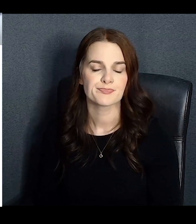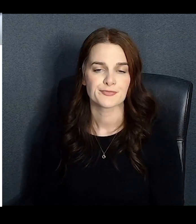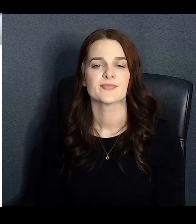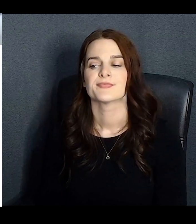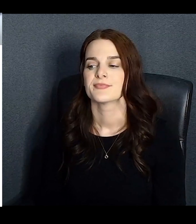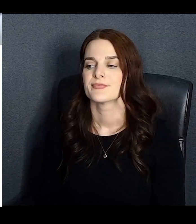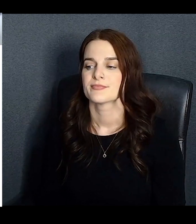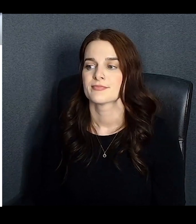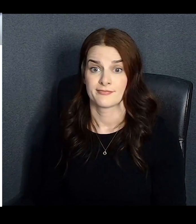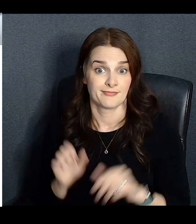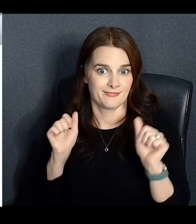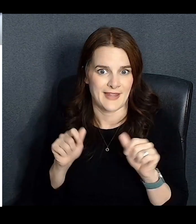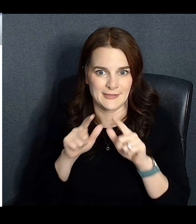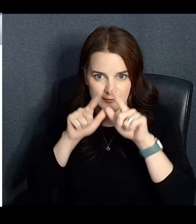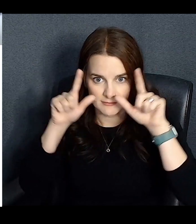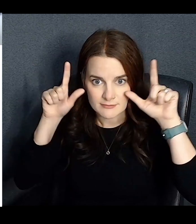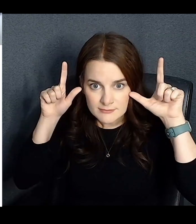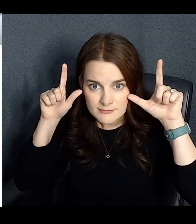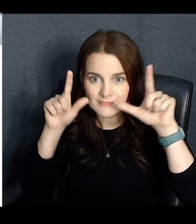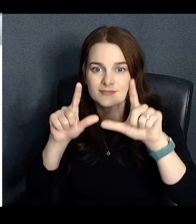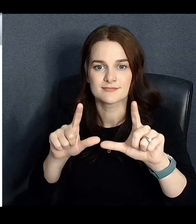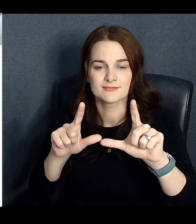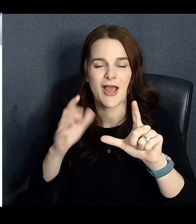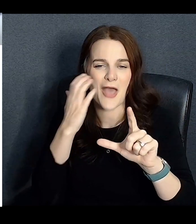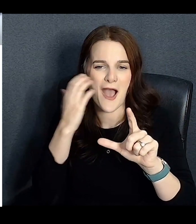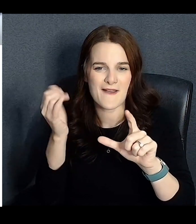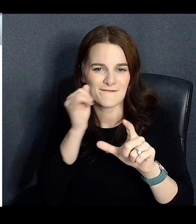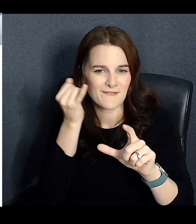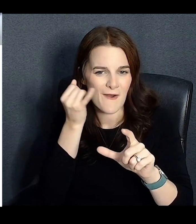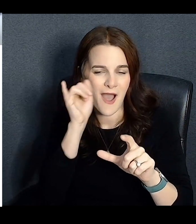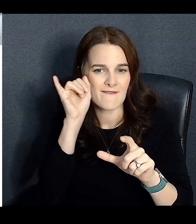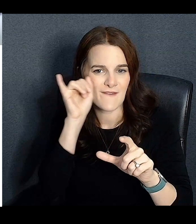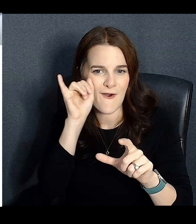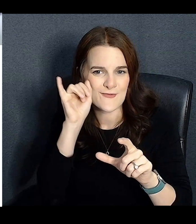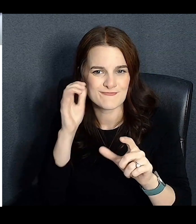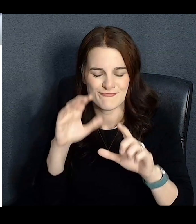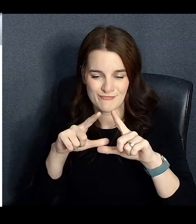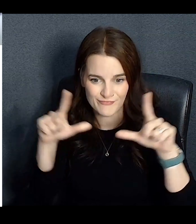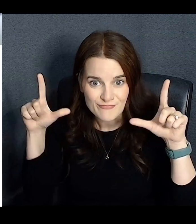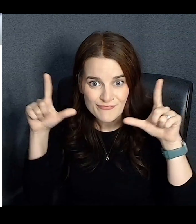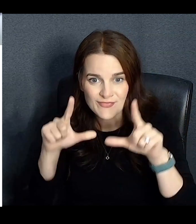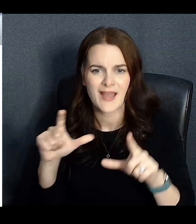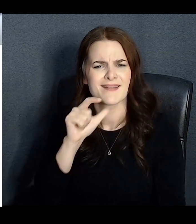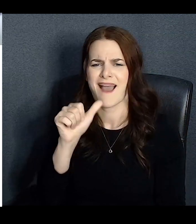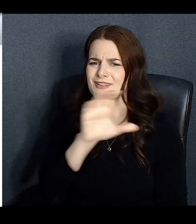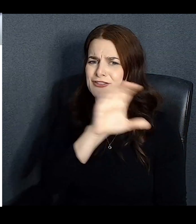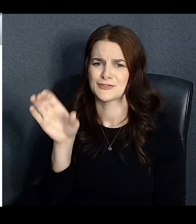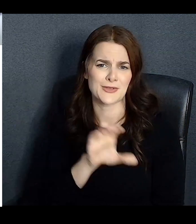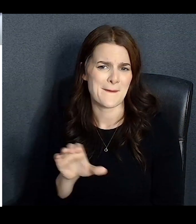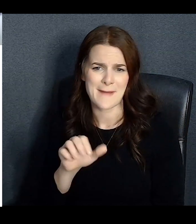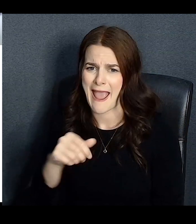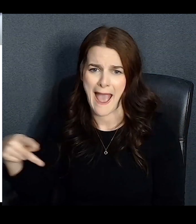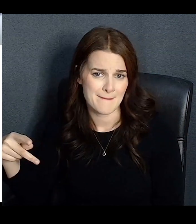We also have the ability to zoom in on your iPhone. So this is not Zoom like the app. This